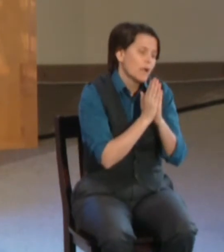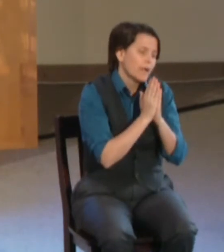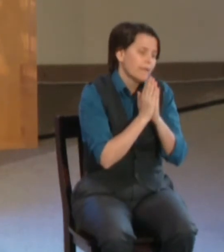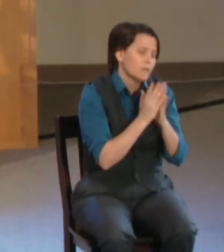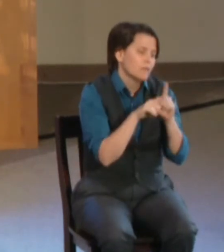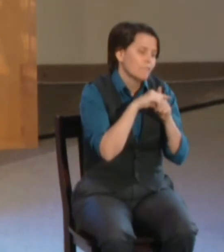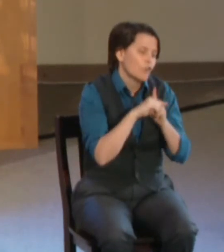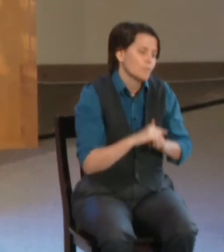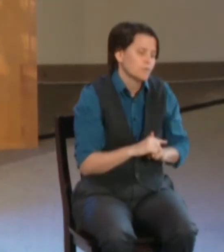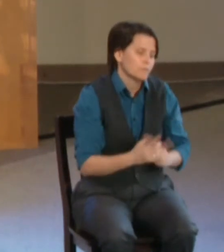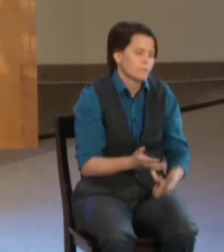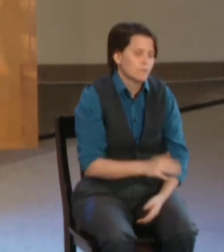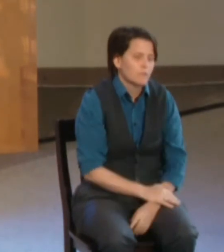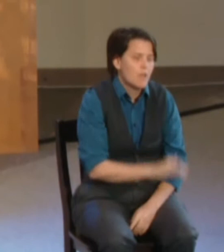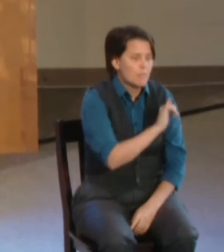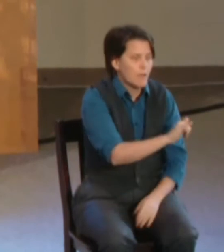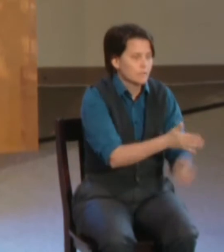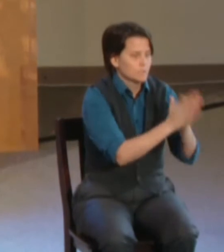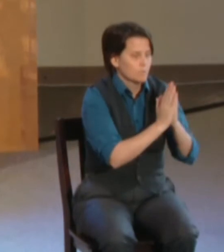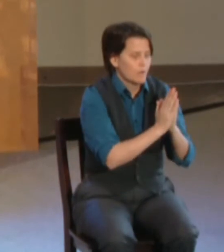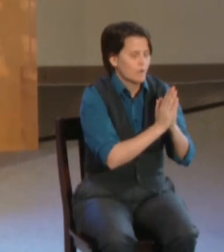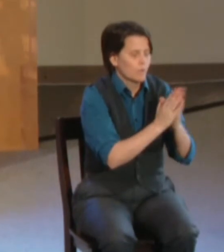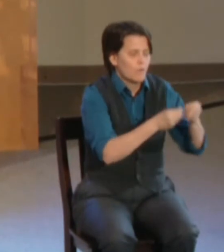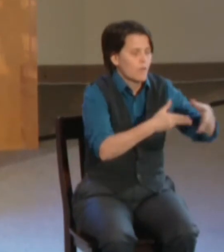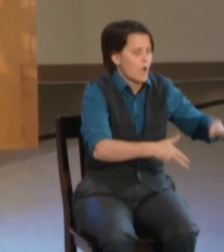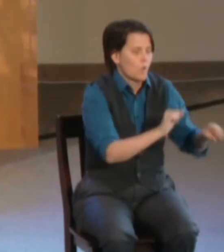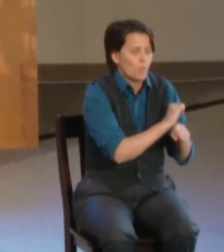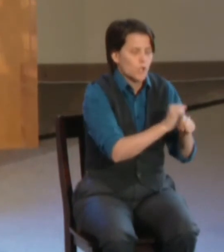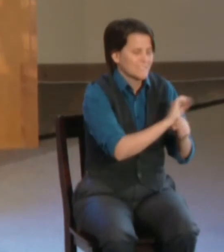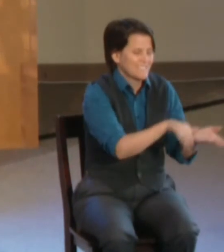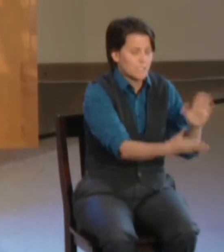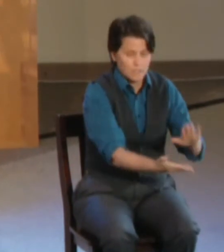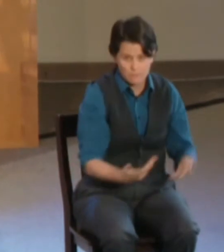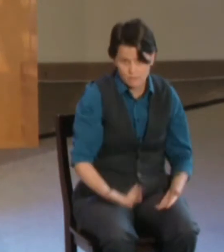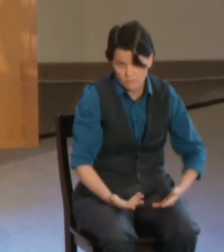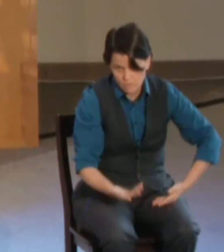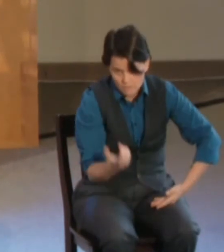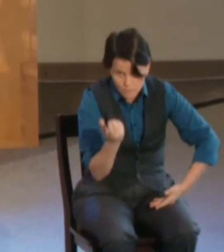That, my friends, is the epitome of prayer without works is dead. Did you hear me?